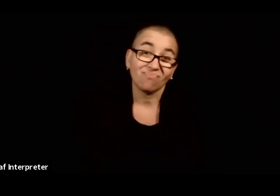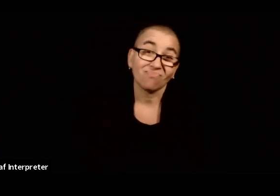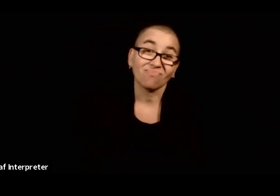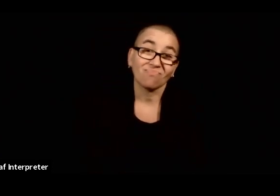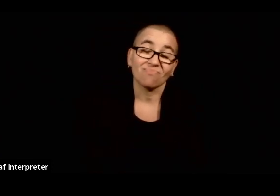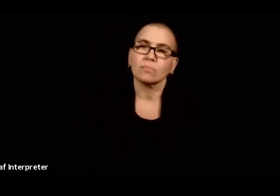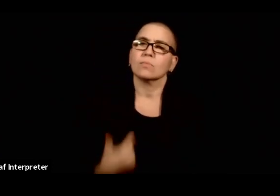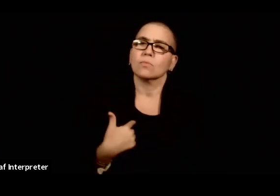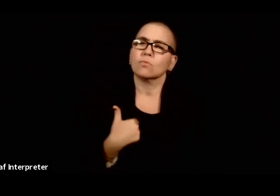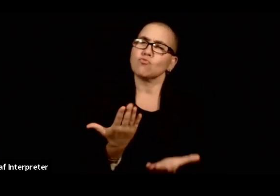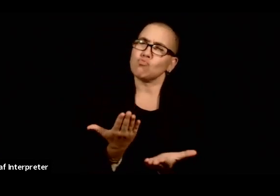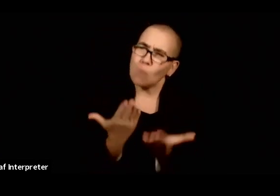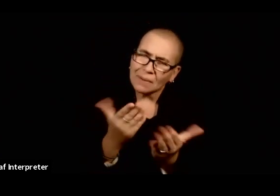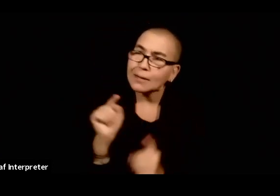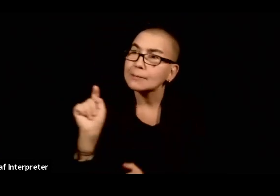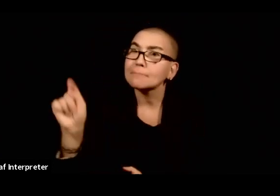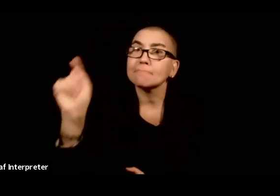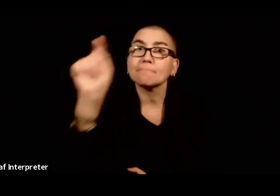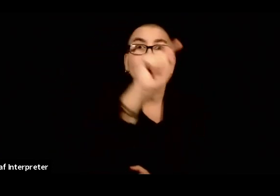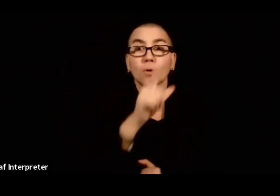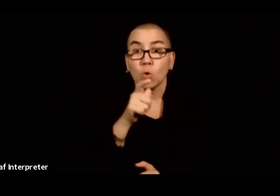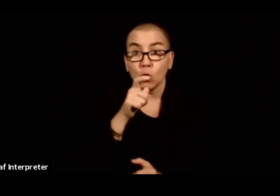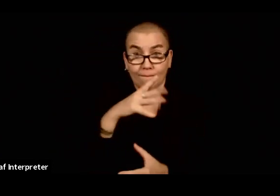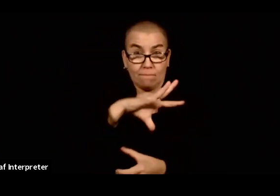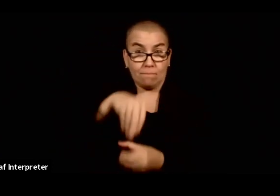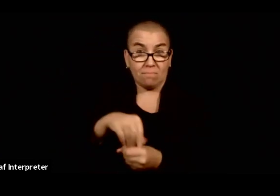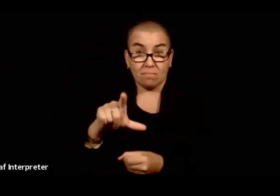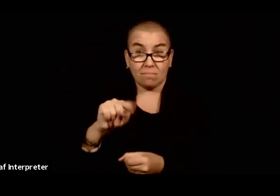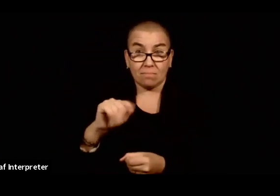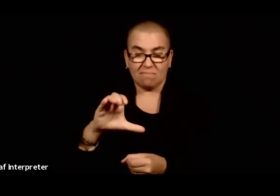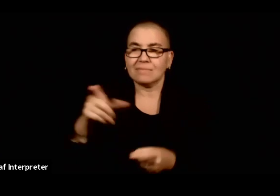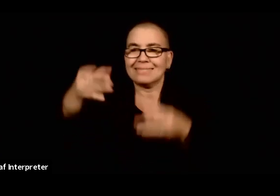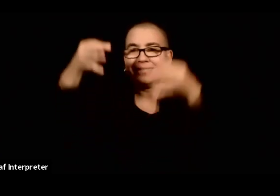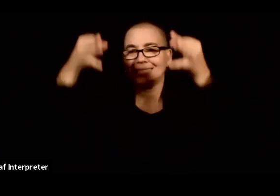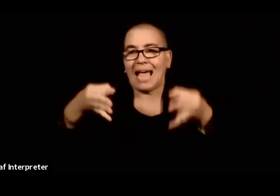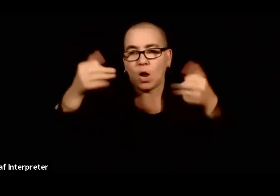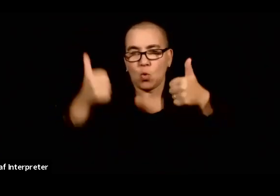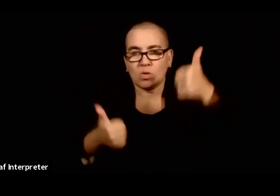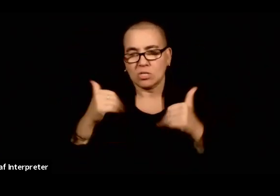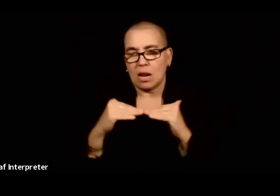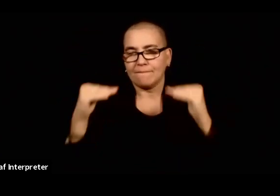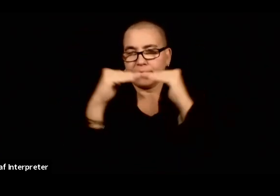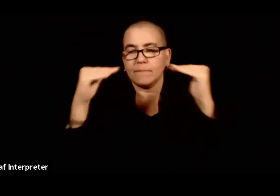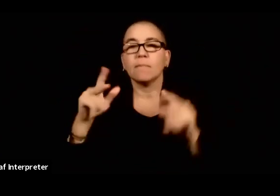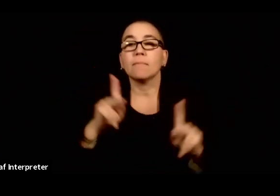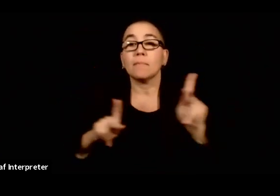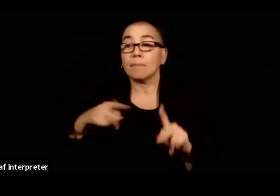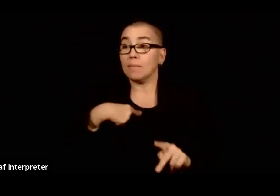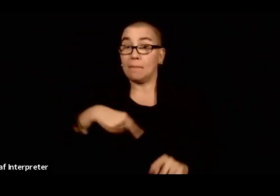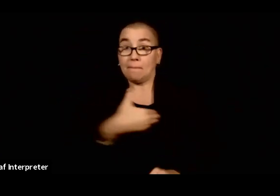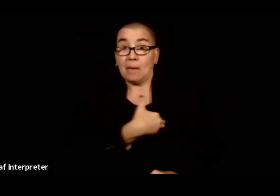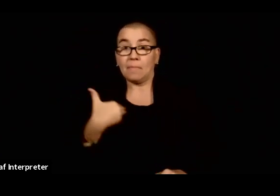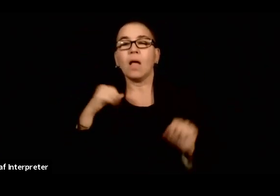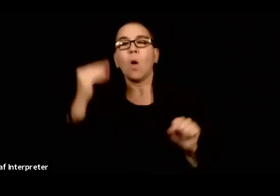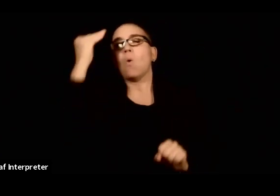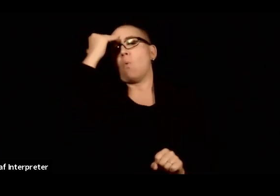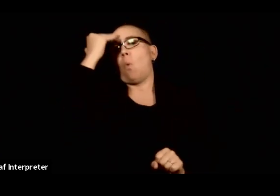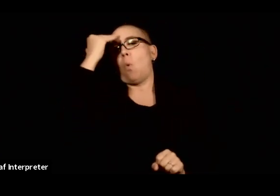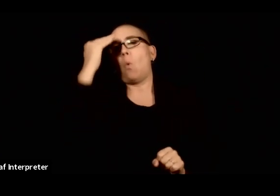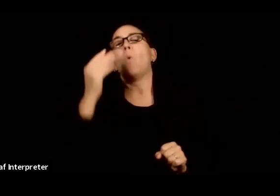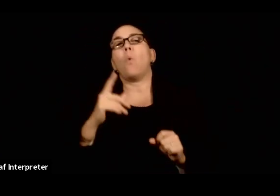risk. The guidance states facilities should develop testing plans with baseline facility-wide